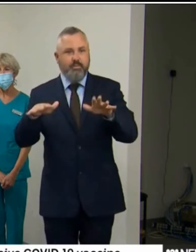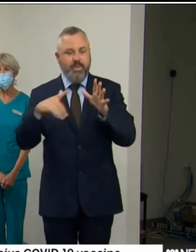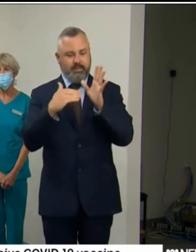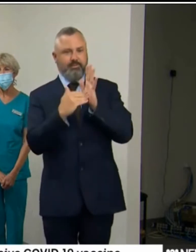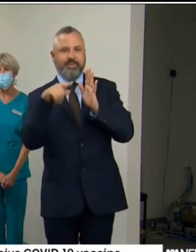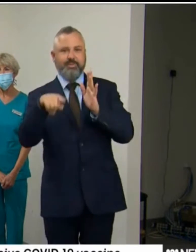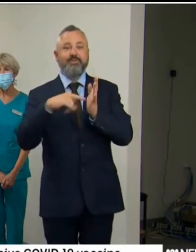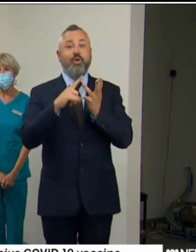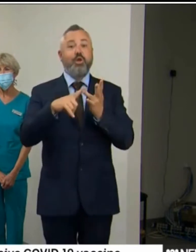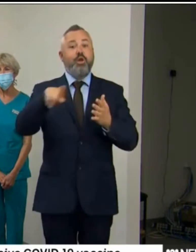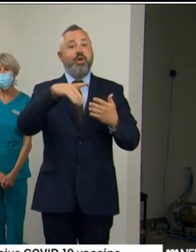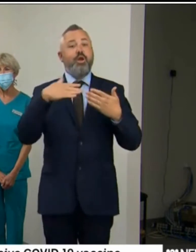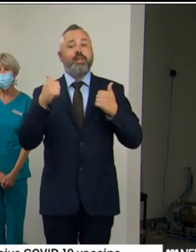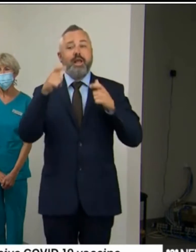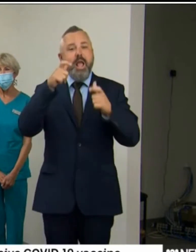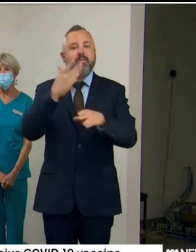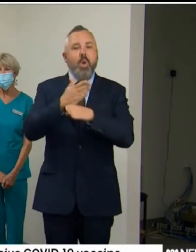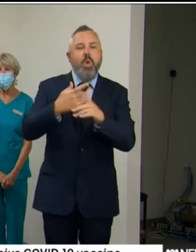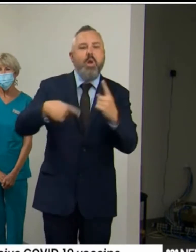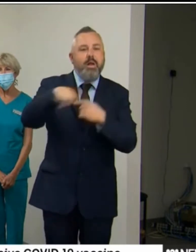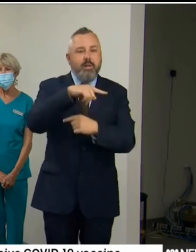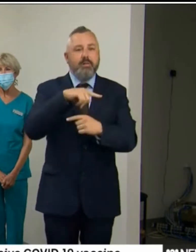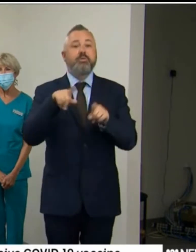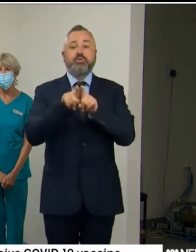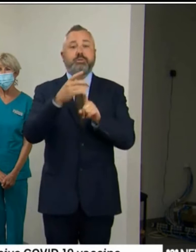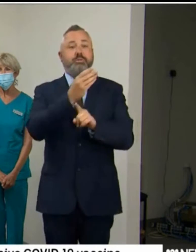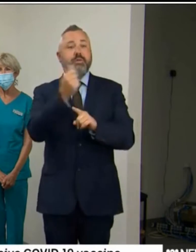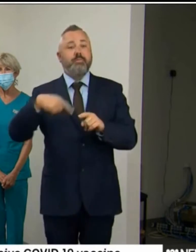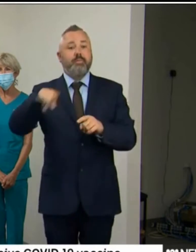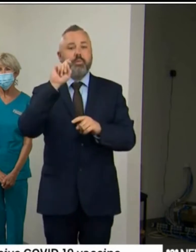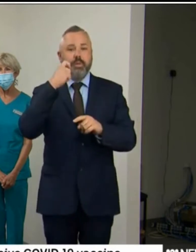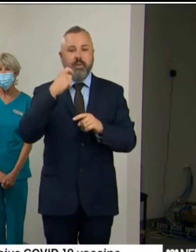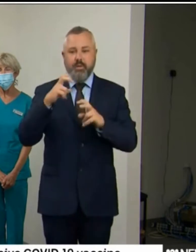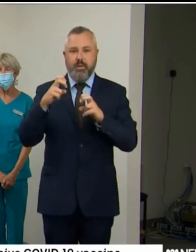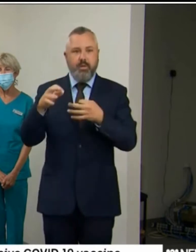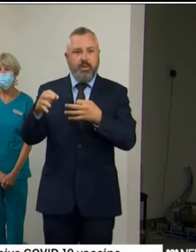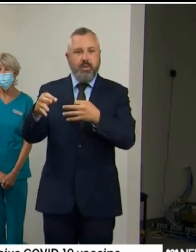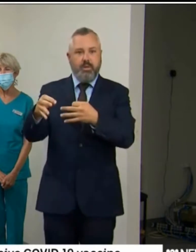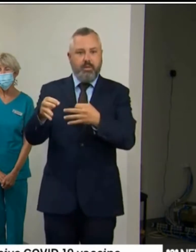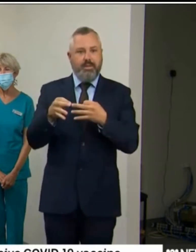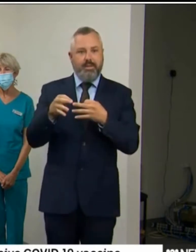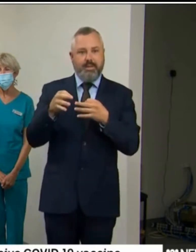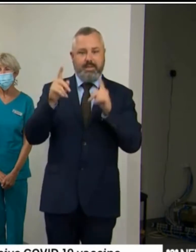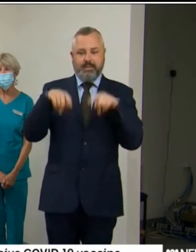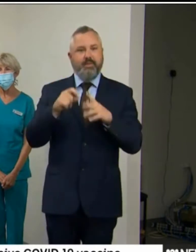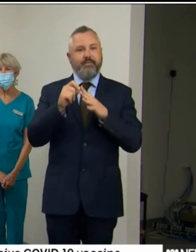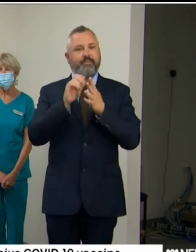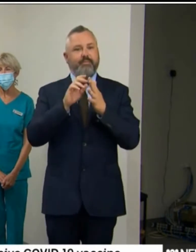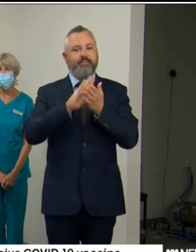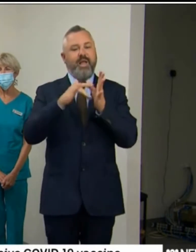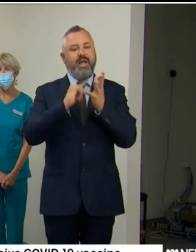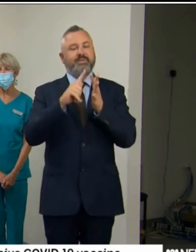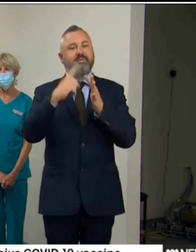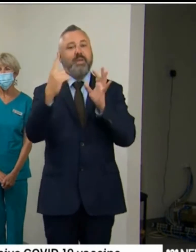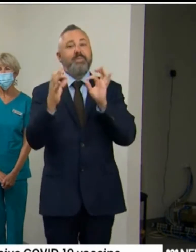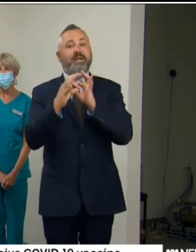workers. Some, in fact, will be bringing forward the start of what's known as Phase 1B for healthcare workers ahead of schedule, which is